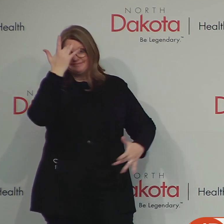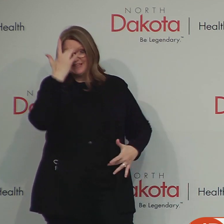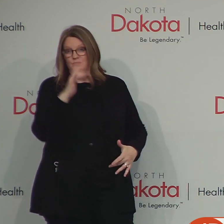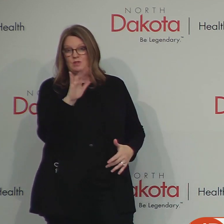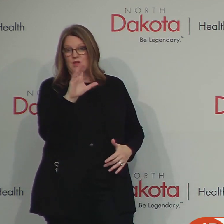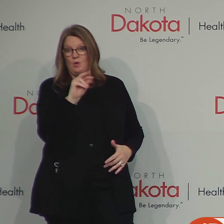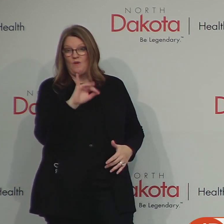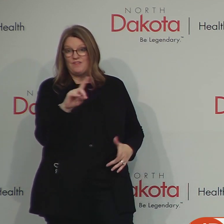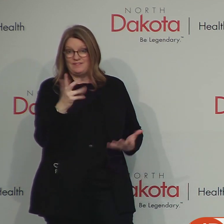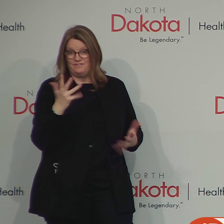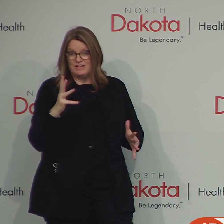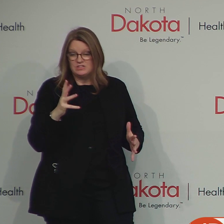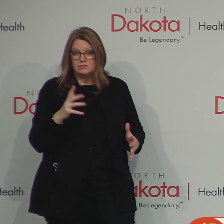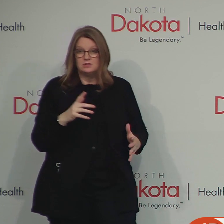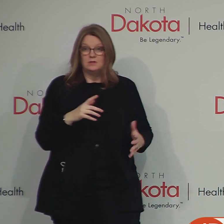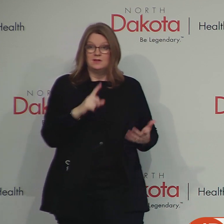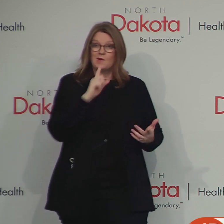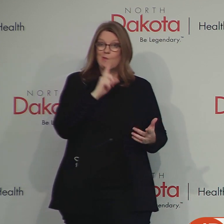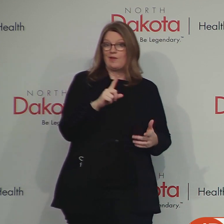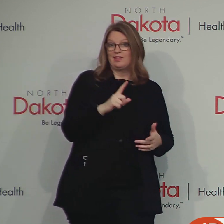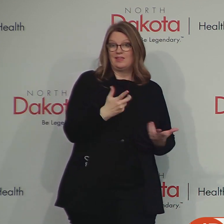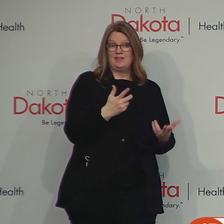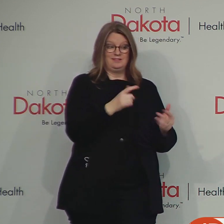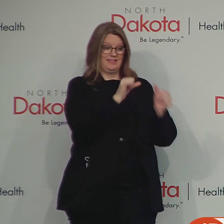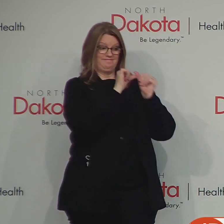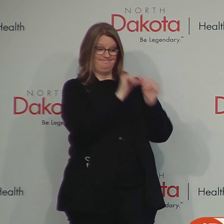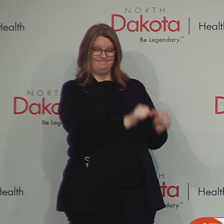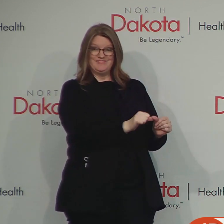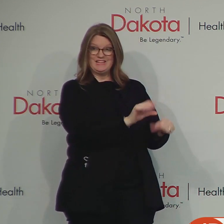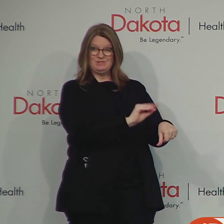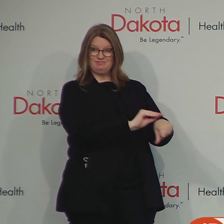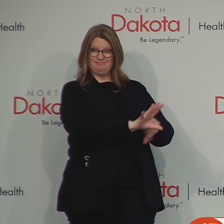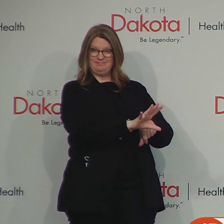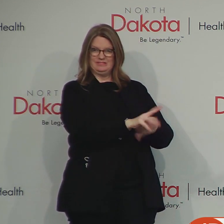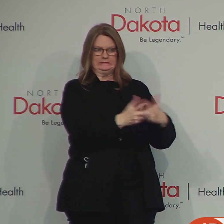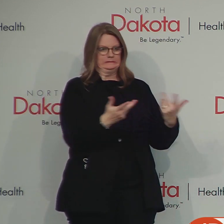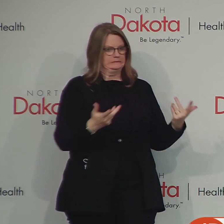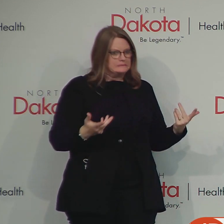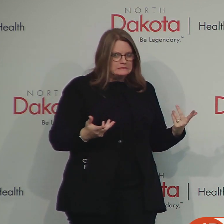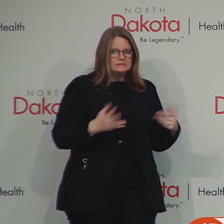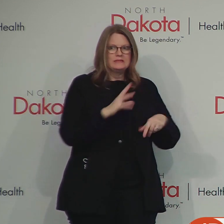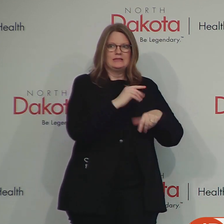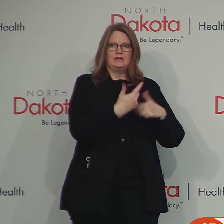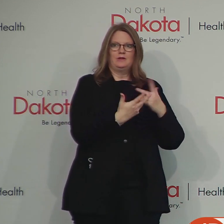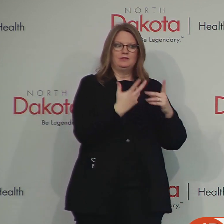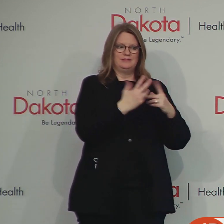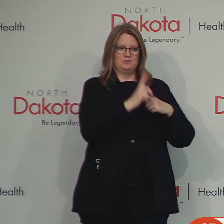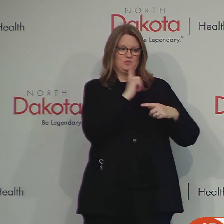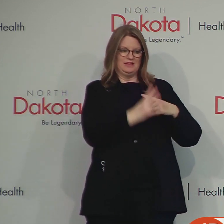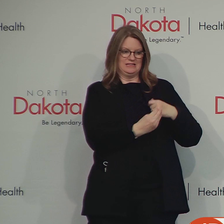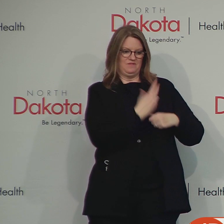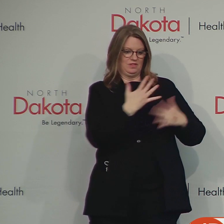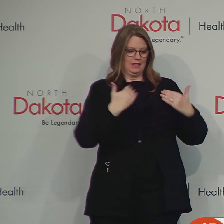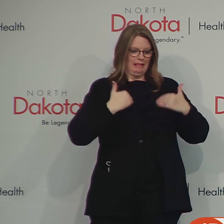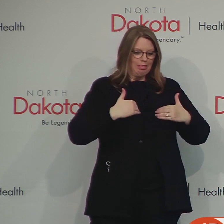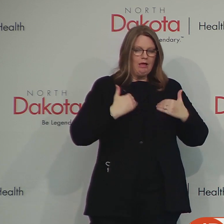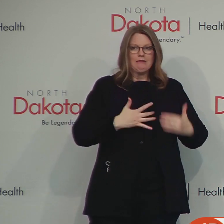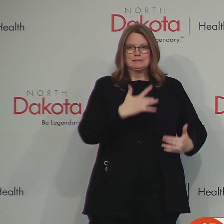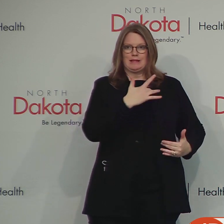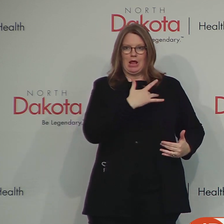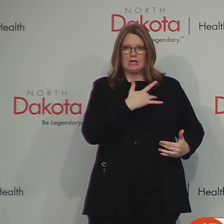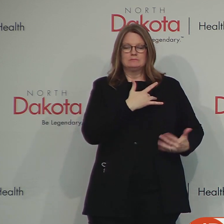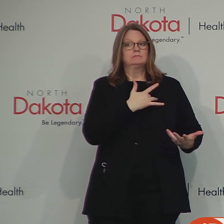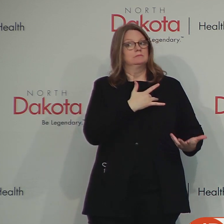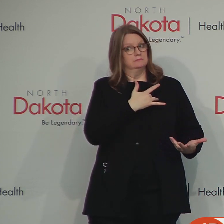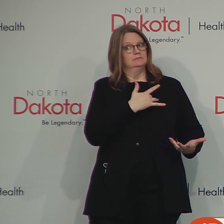And we don't know what the long-term effects of COVID are going to be. We're hearing of impacts on the lungs, on the heart, and then also there's